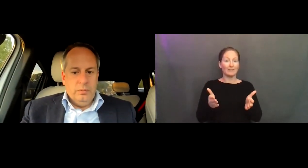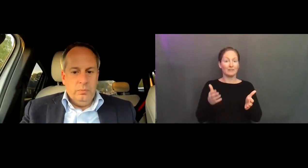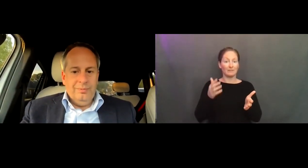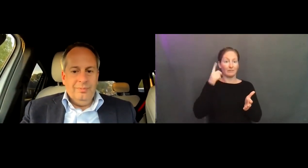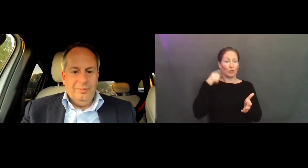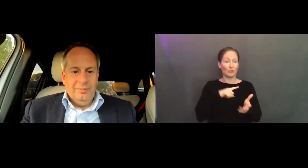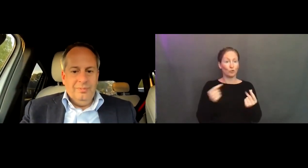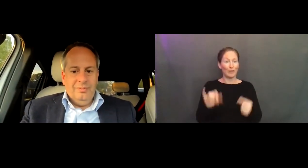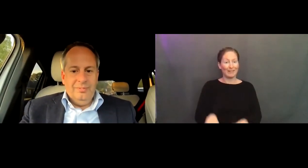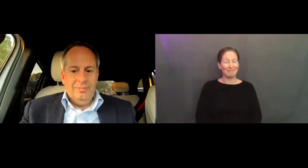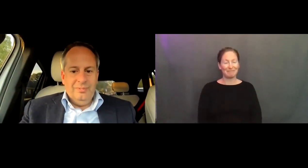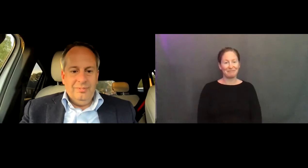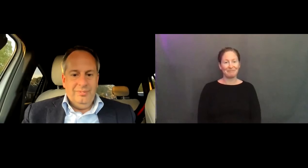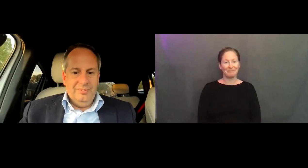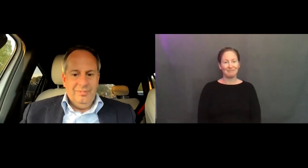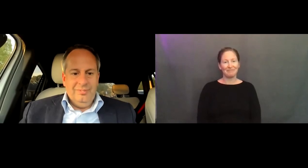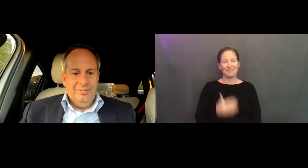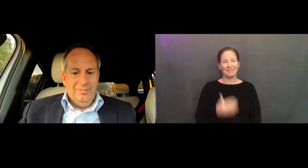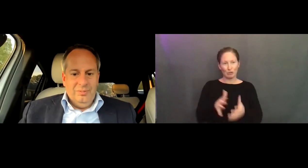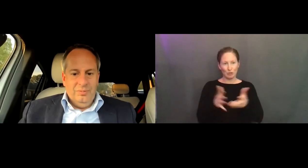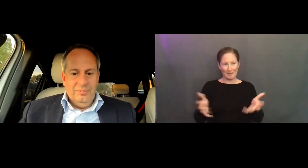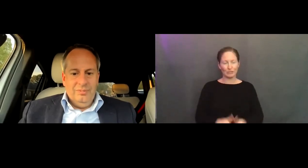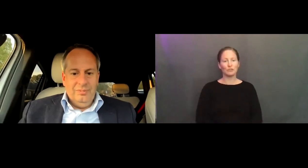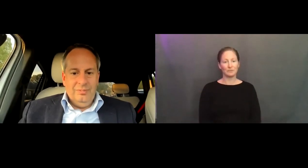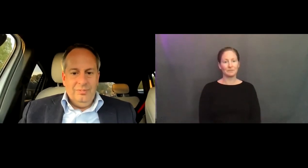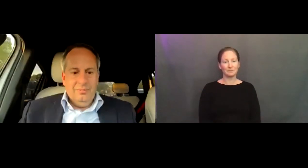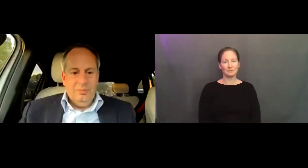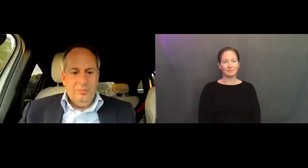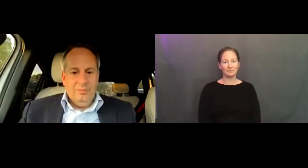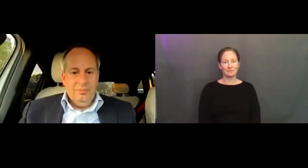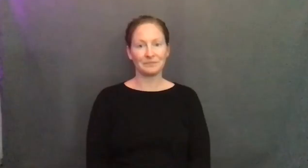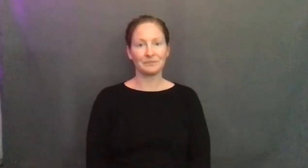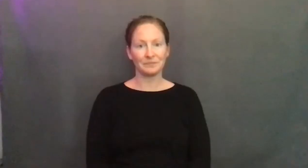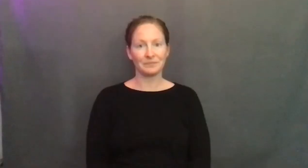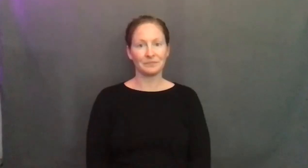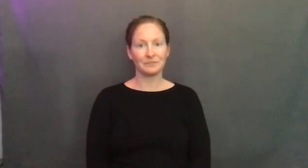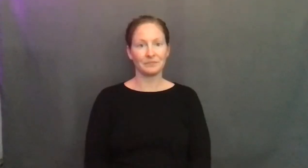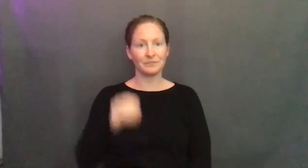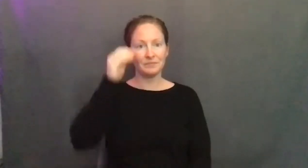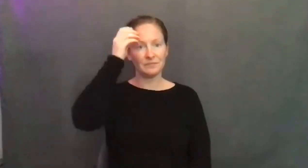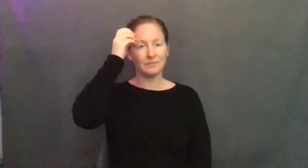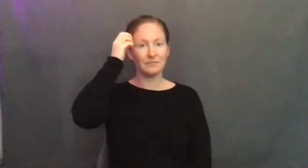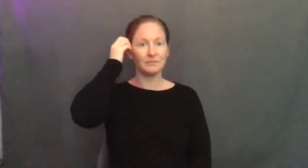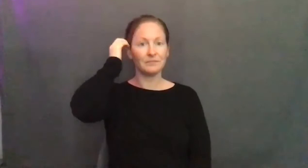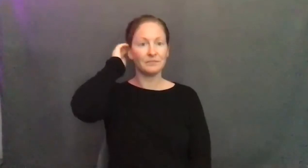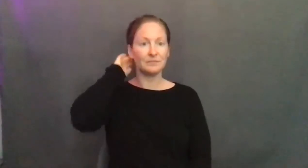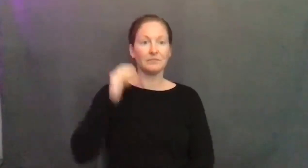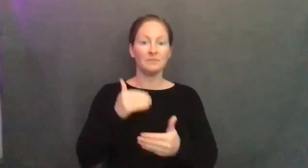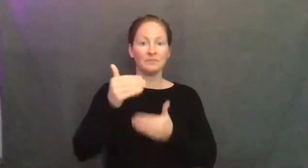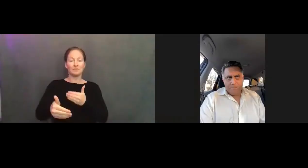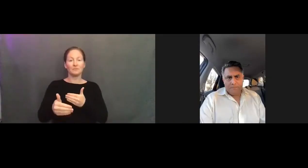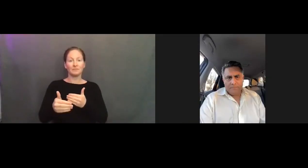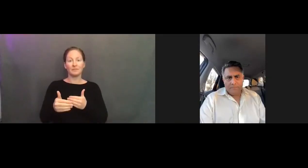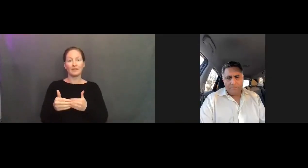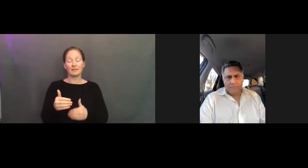it. Thank you so much. And so we will give Puneet Ahluwalia a chance here, and please jump in and